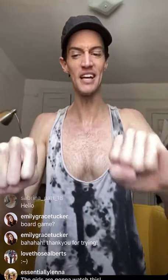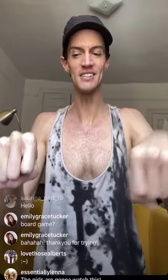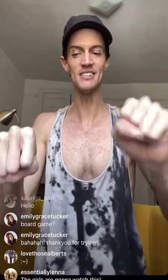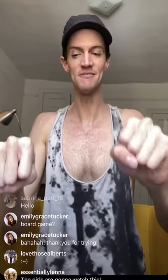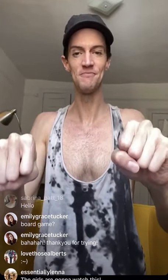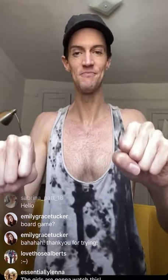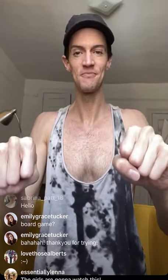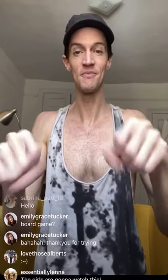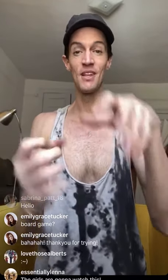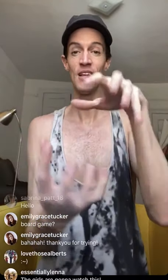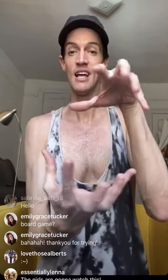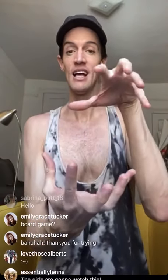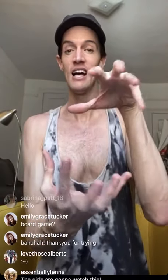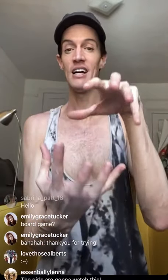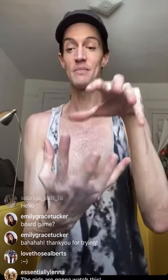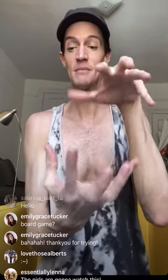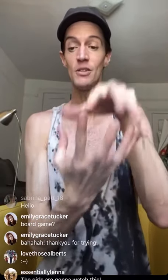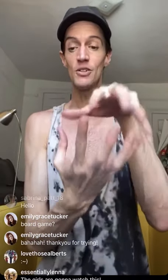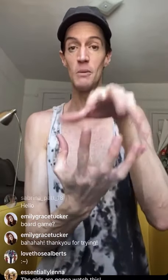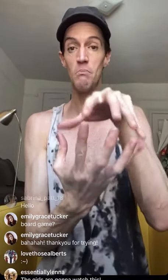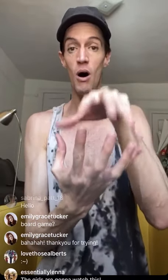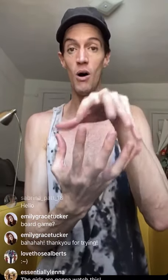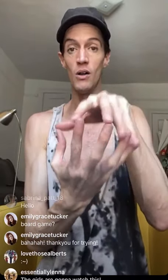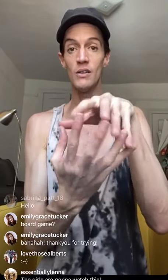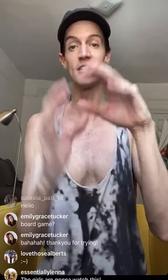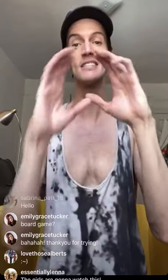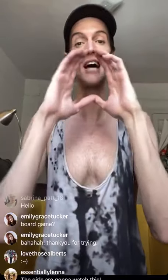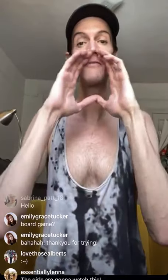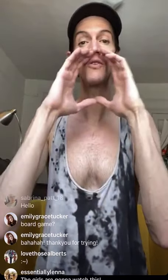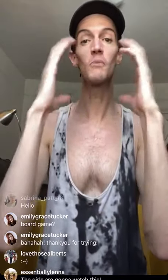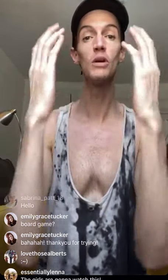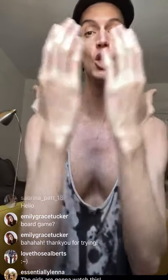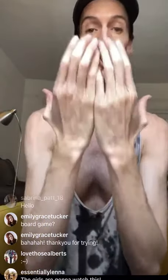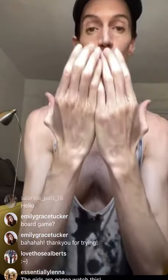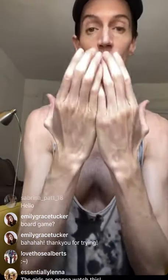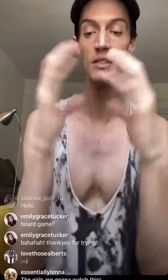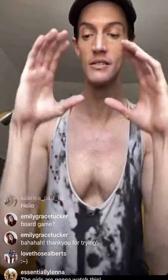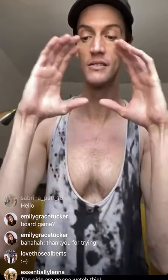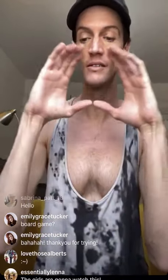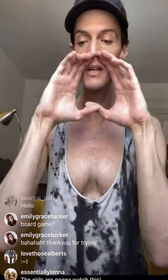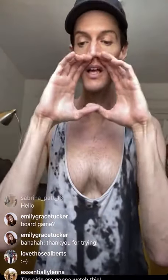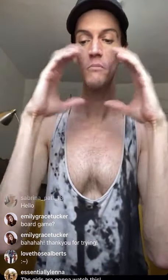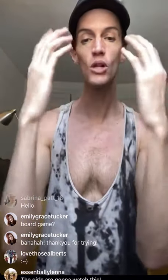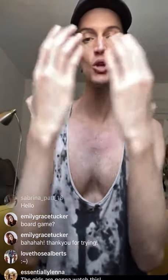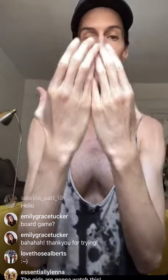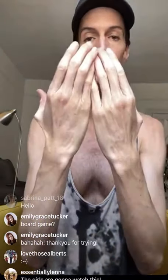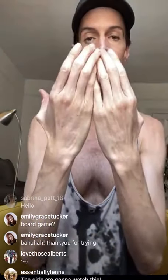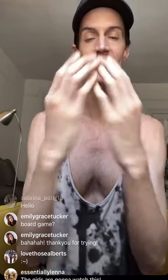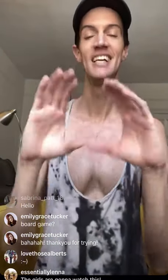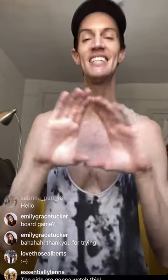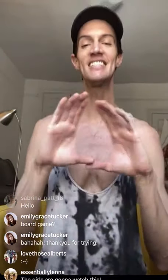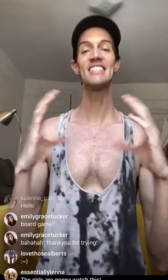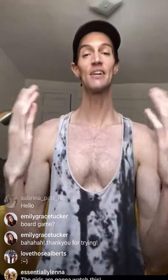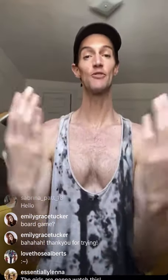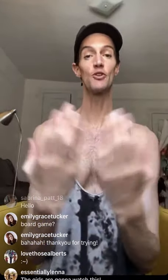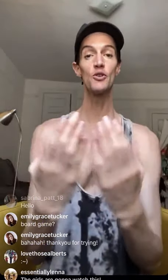motorcycle. Similar to ball is a sign for balloon. Balloon. This is a sign for group